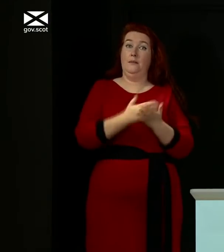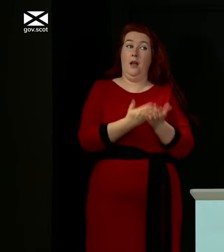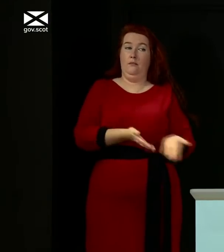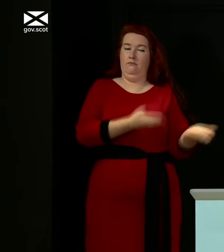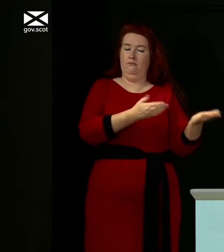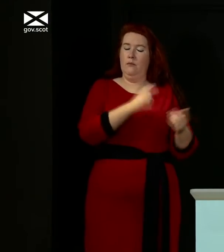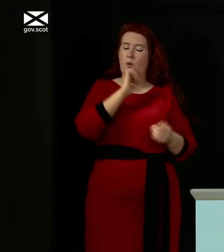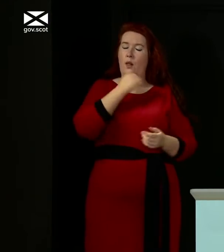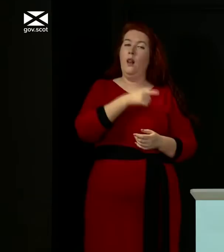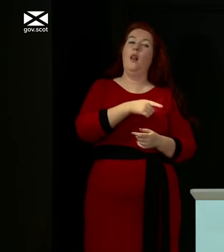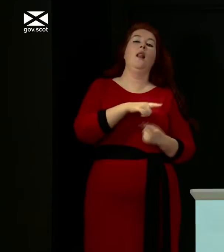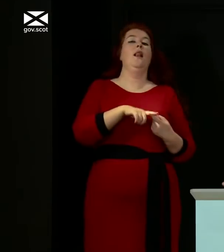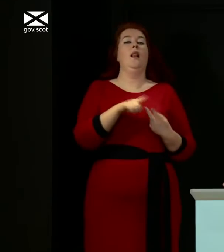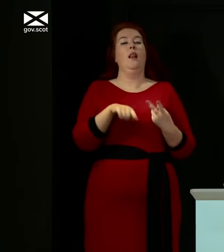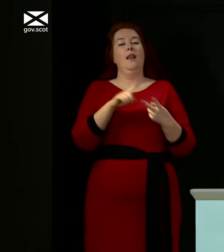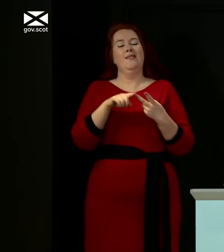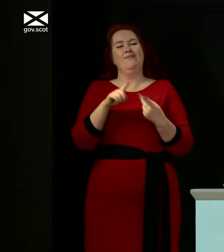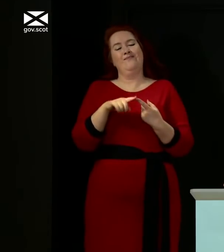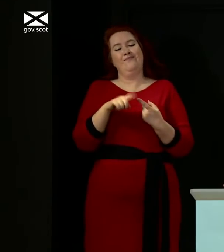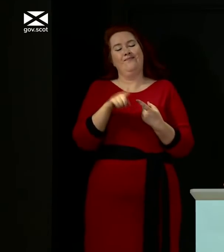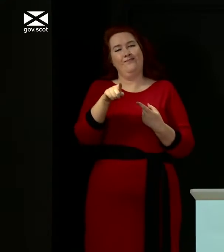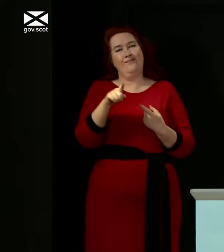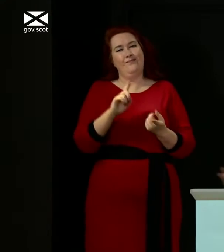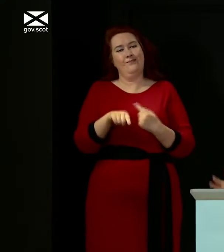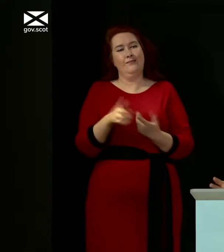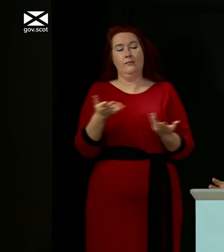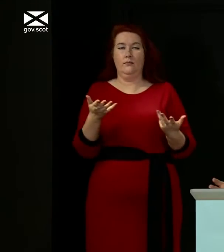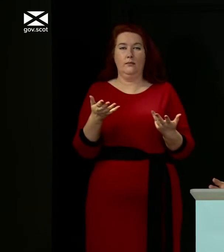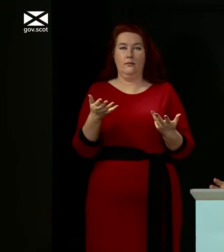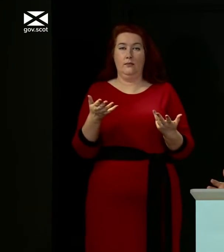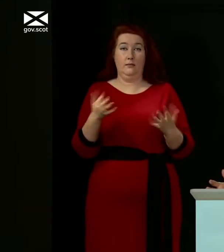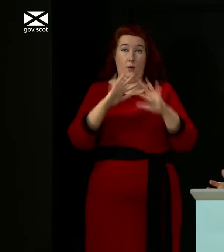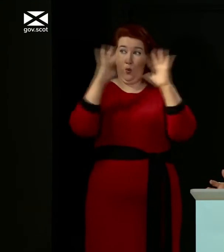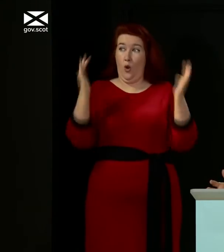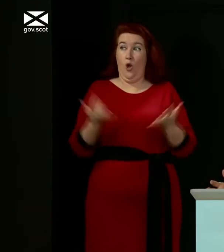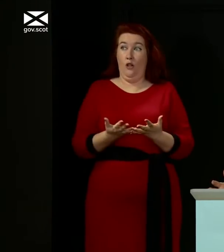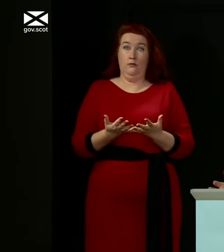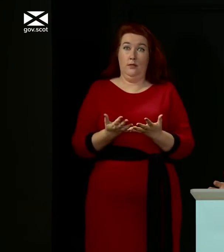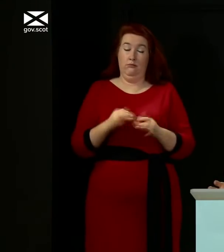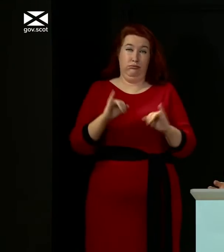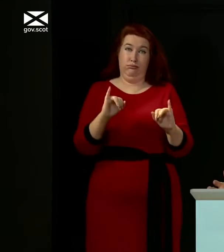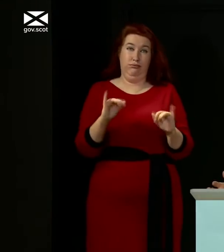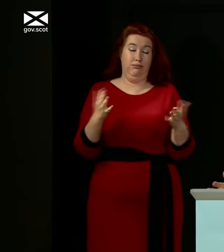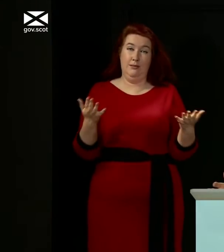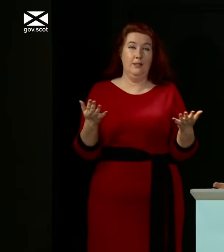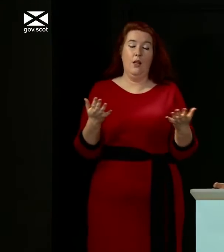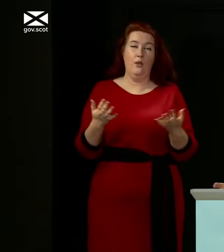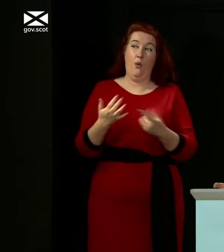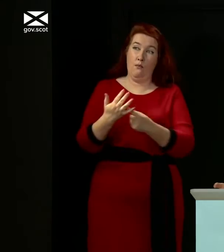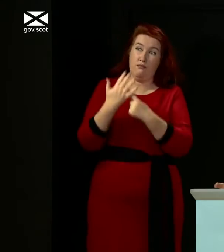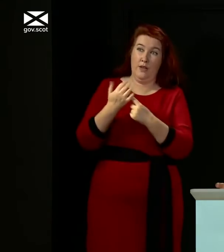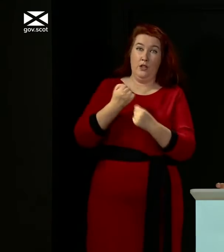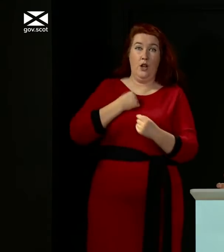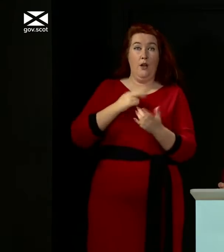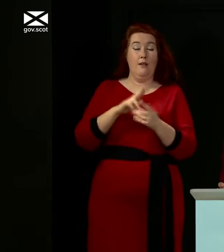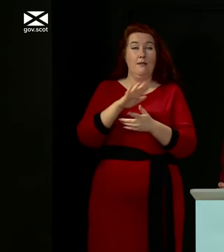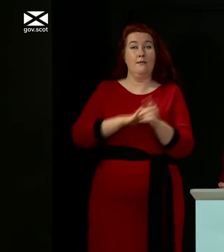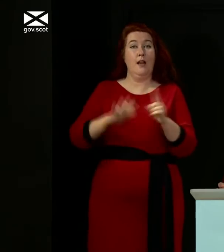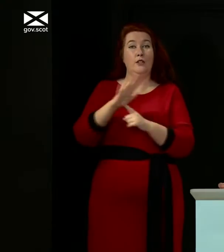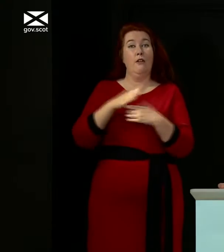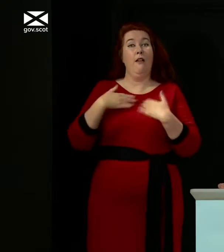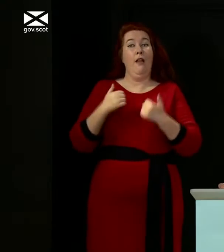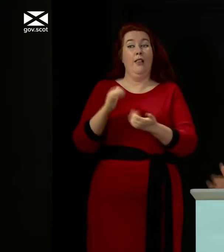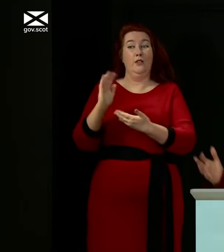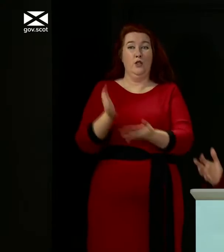there. On the first point, look, we have a situation, we're in a global pandemic. The pressure on our health service is greater than it has been